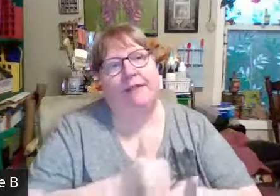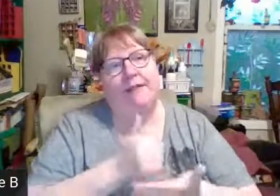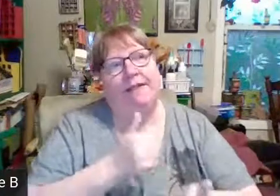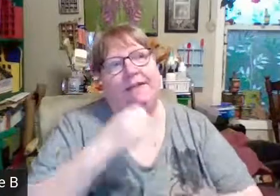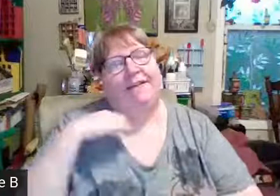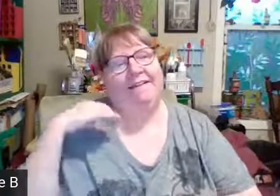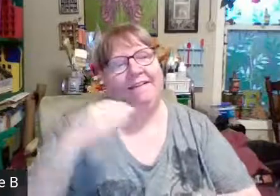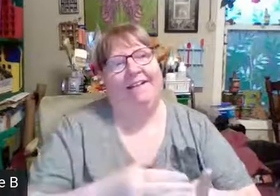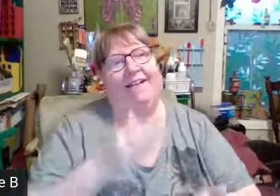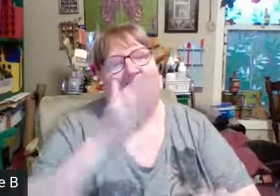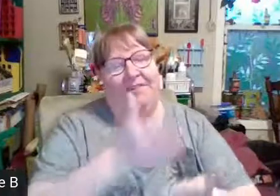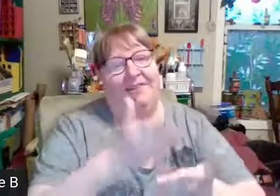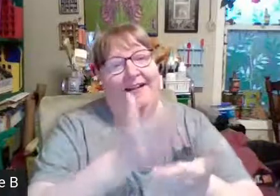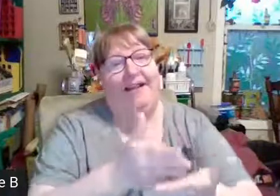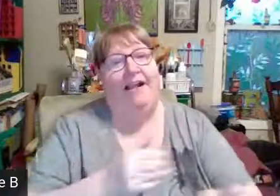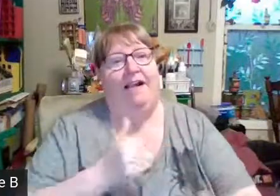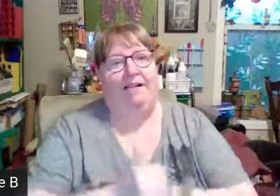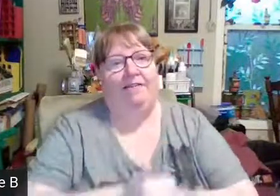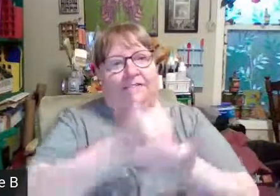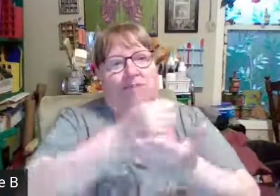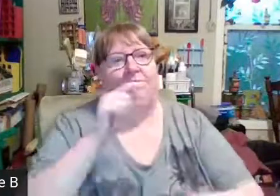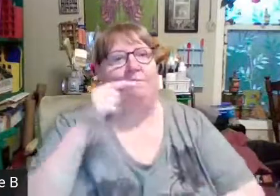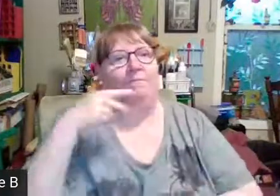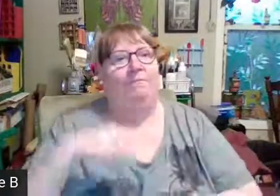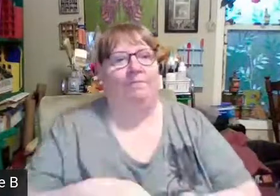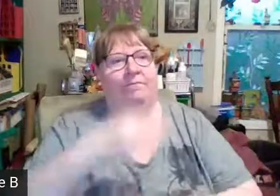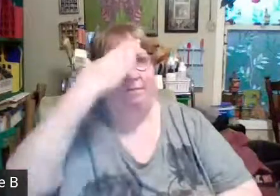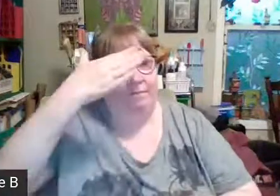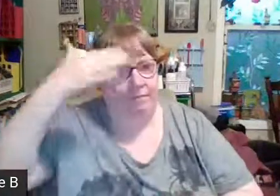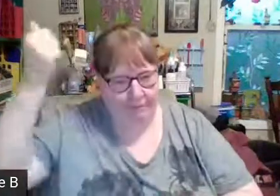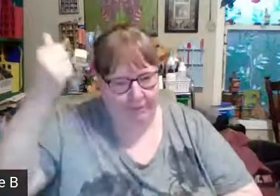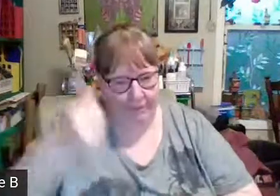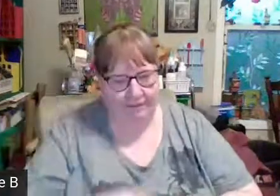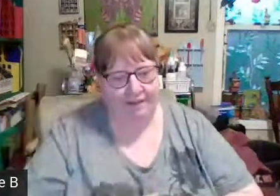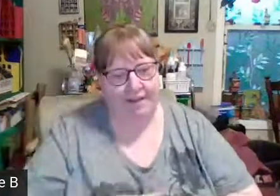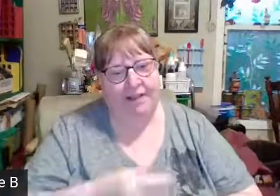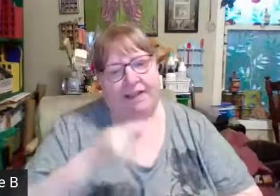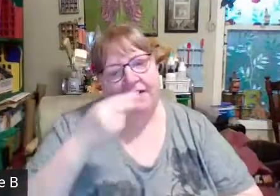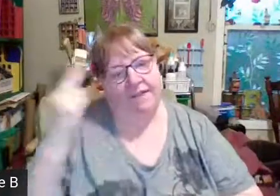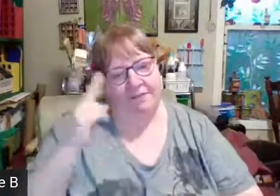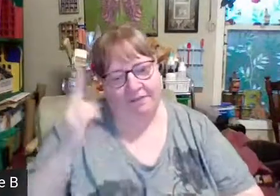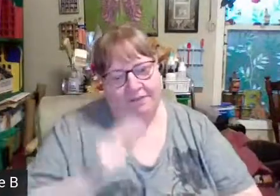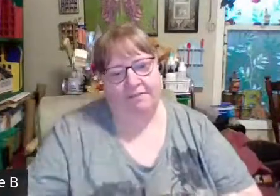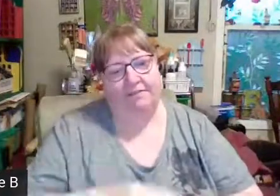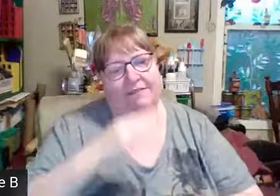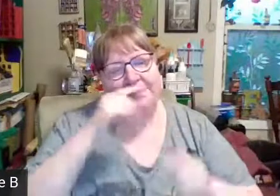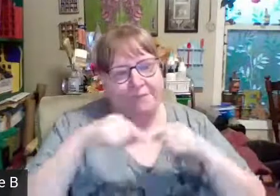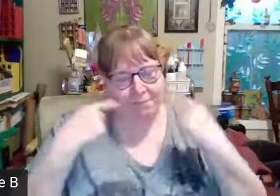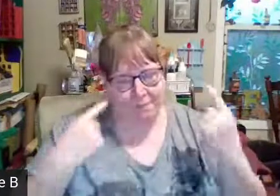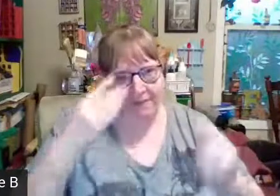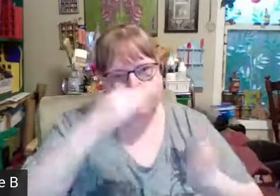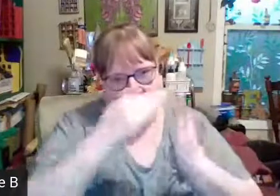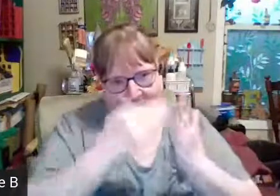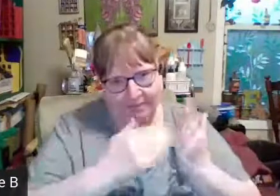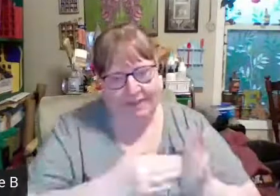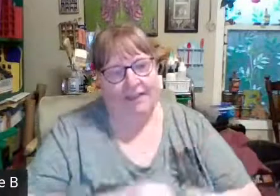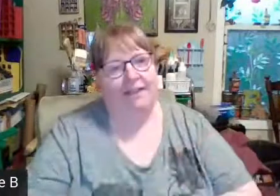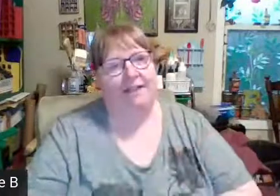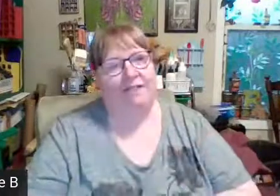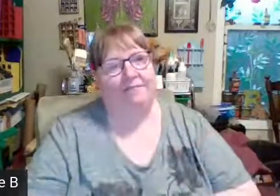it over to Kim, and we can each talk about how we use the smile list, and I'll finish off with how specifically I use it as well.